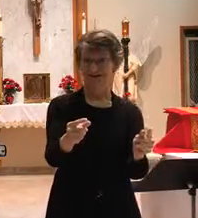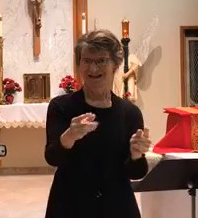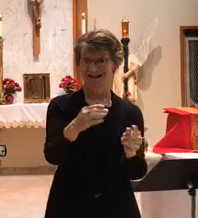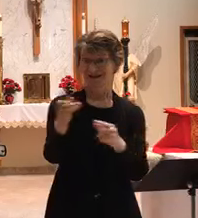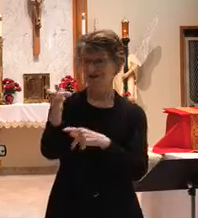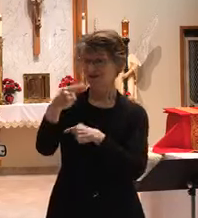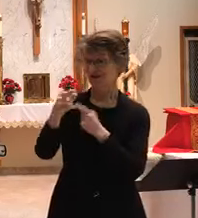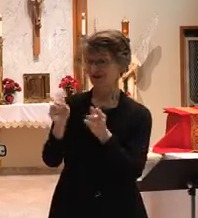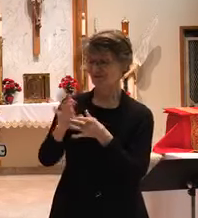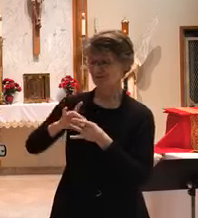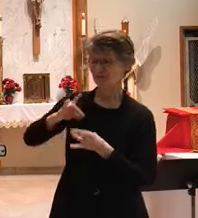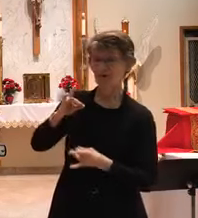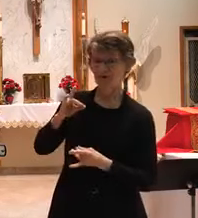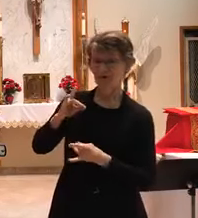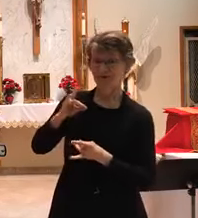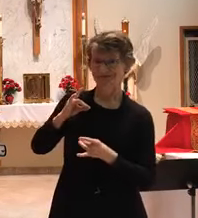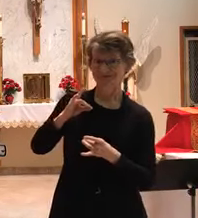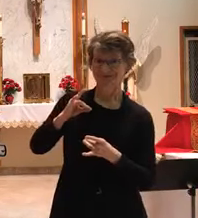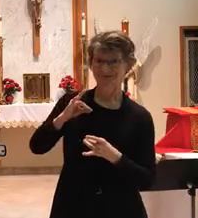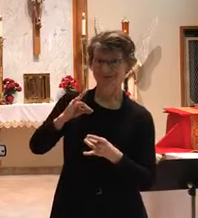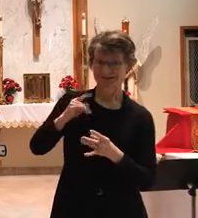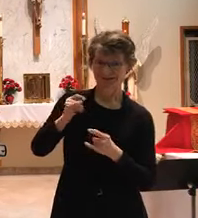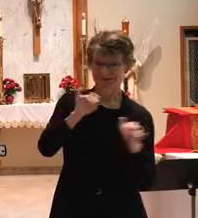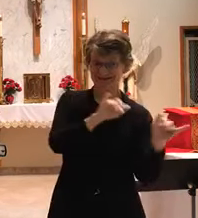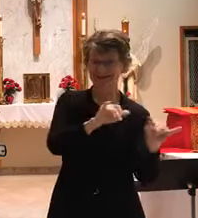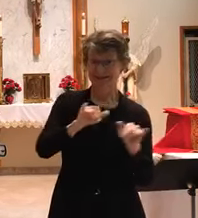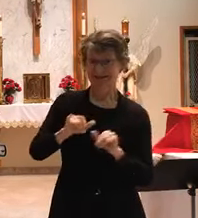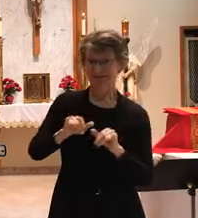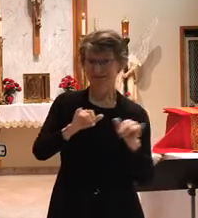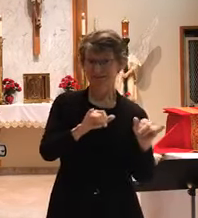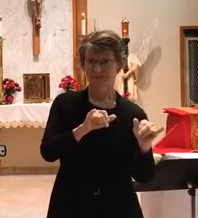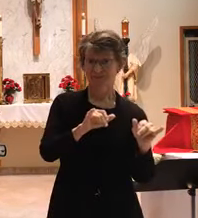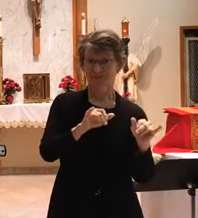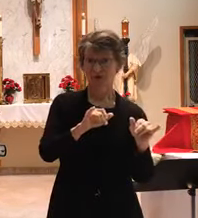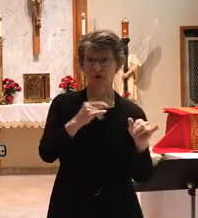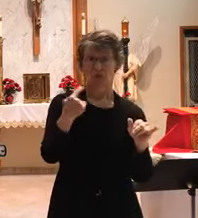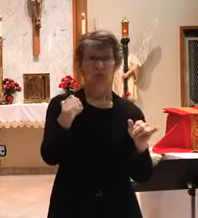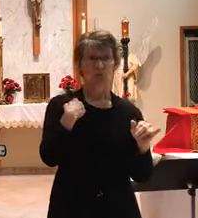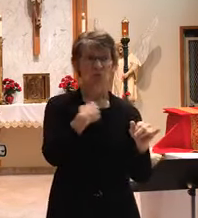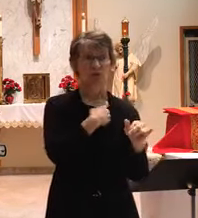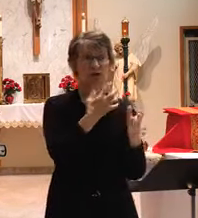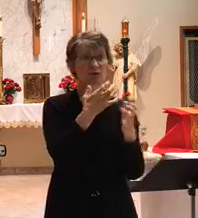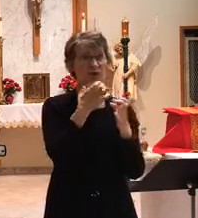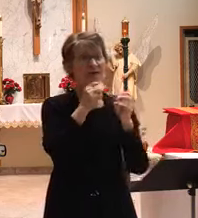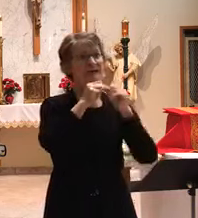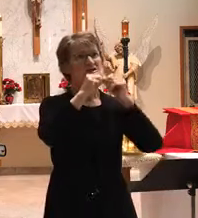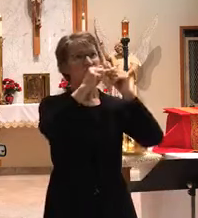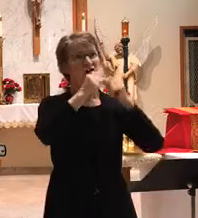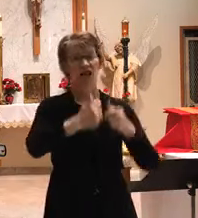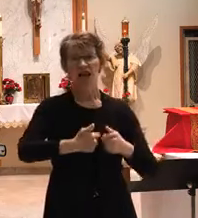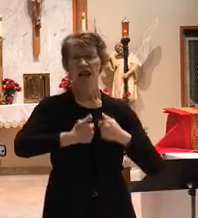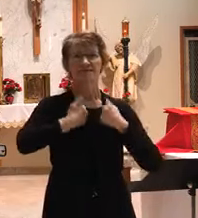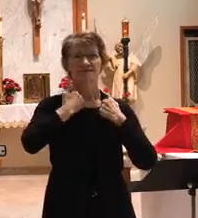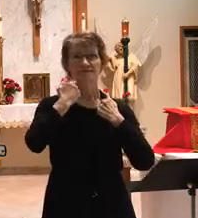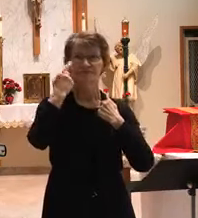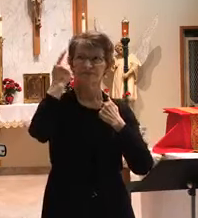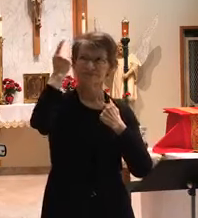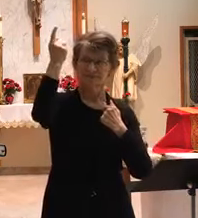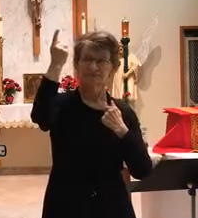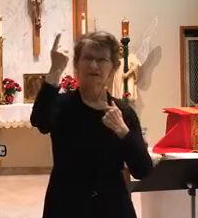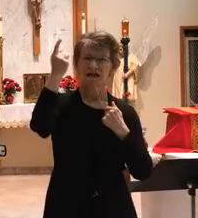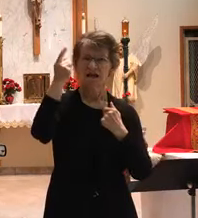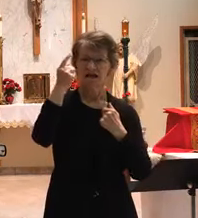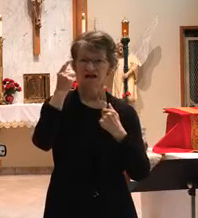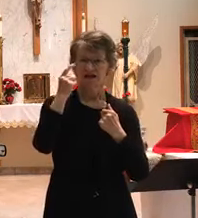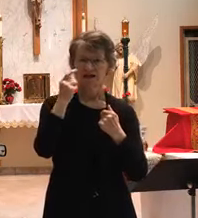garden of the soul look forward to one thing, eternal life. That's the harvest time. And